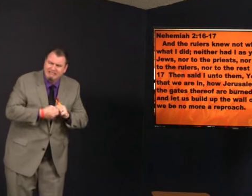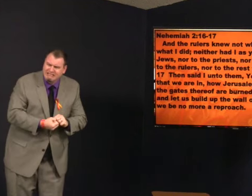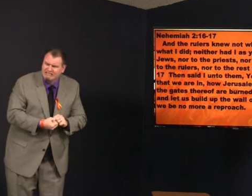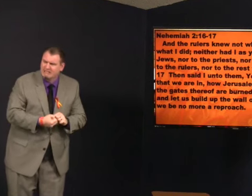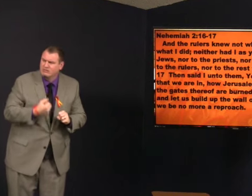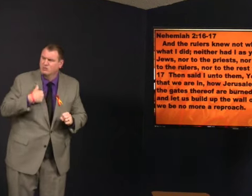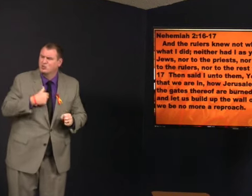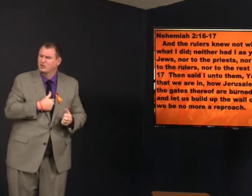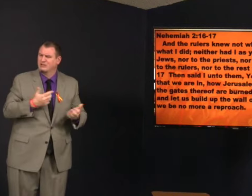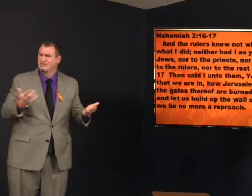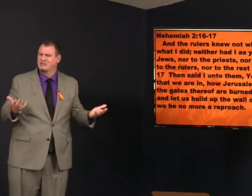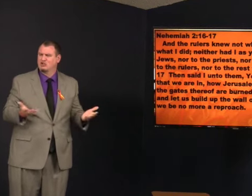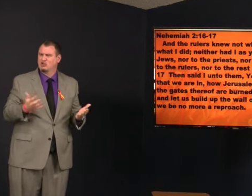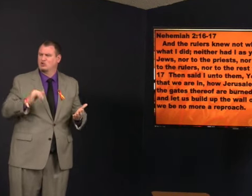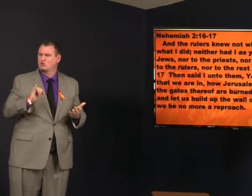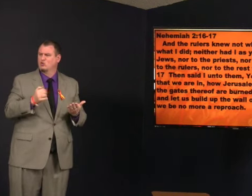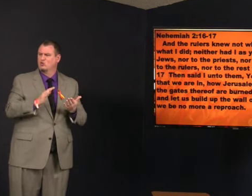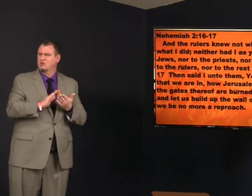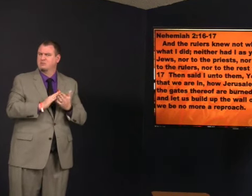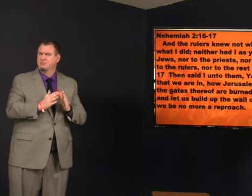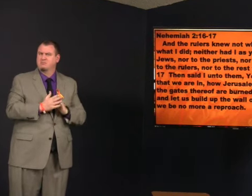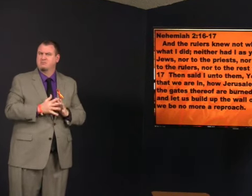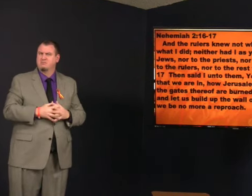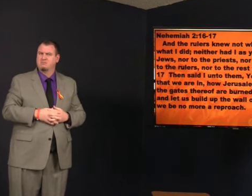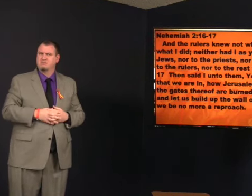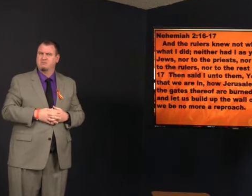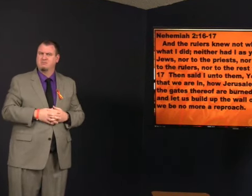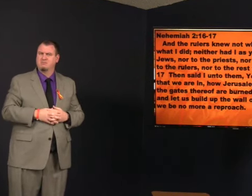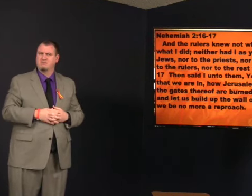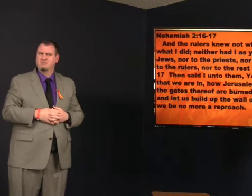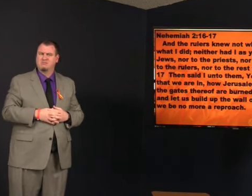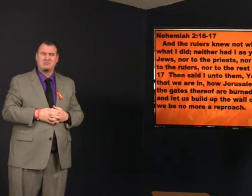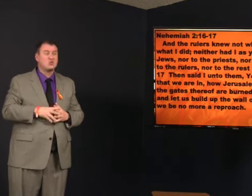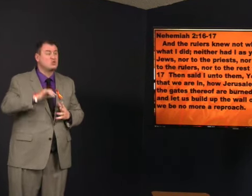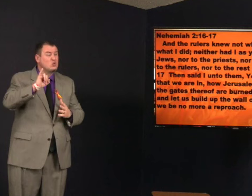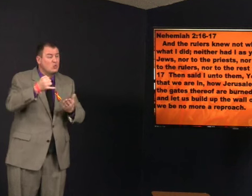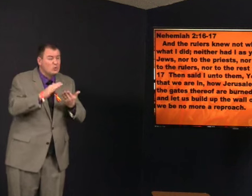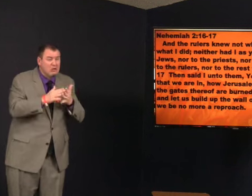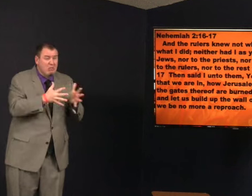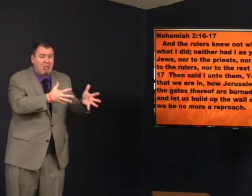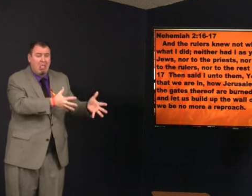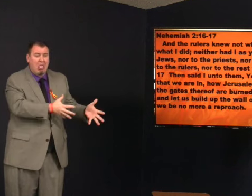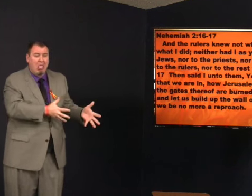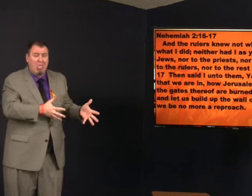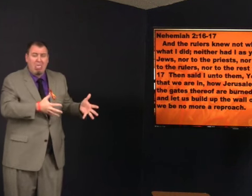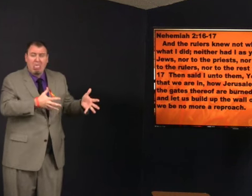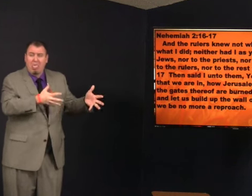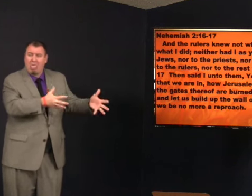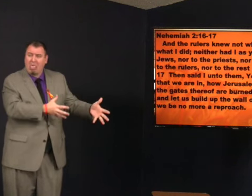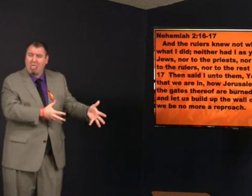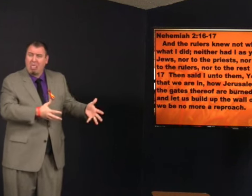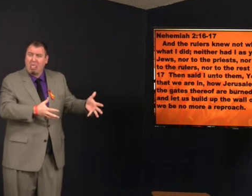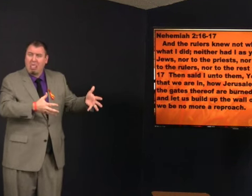ye see the distress that we are in. Look at this